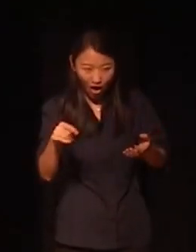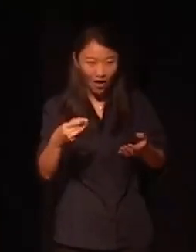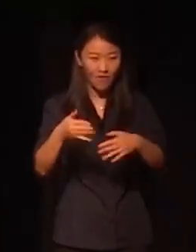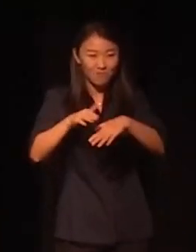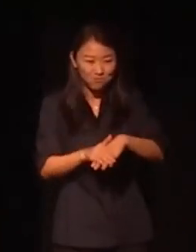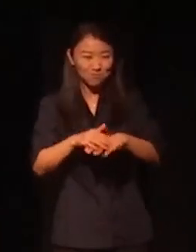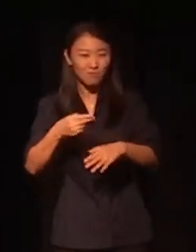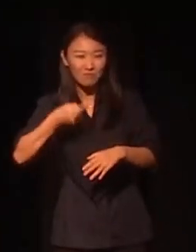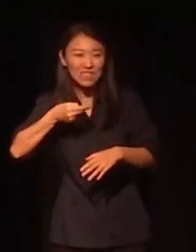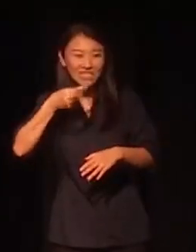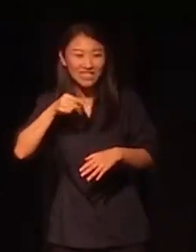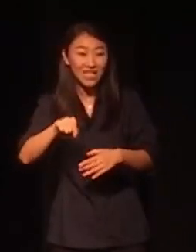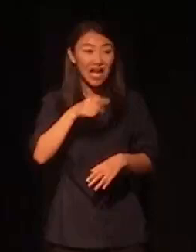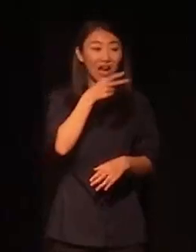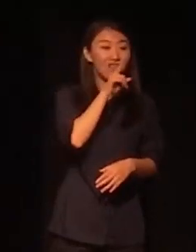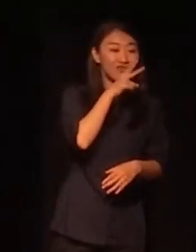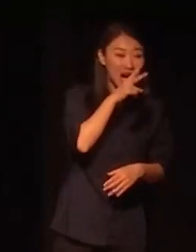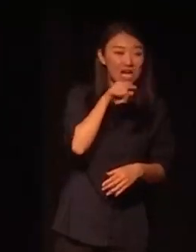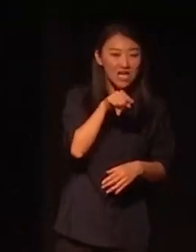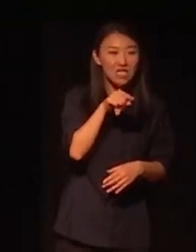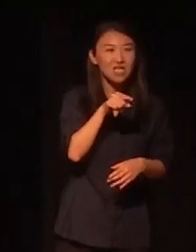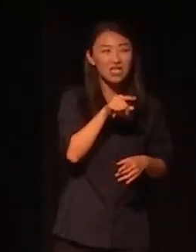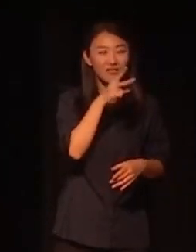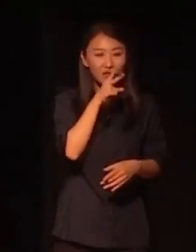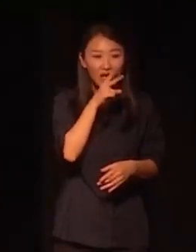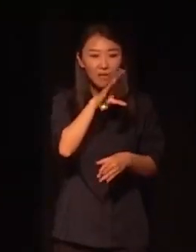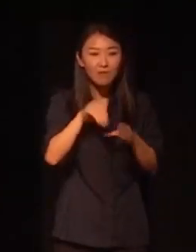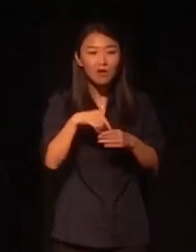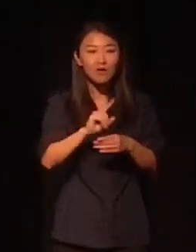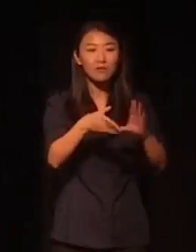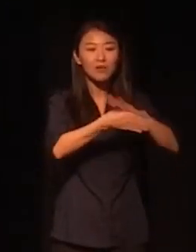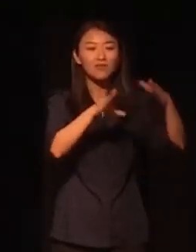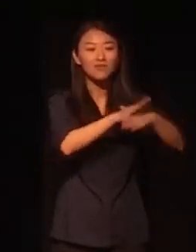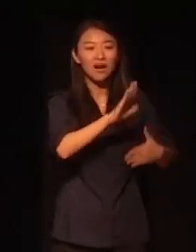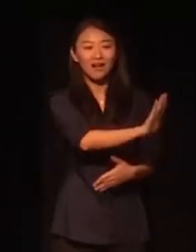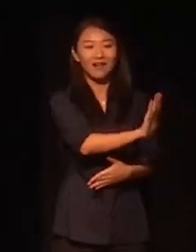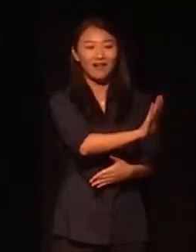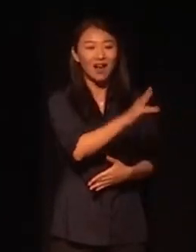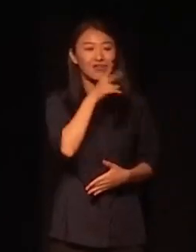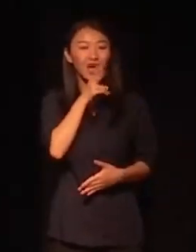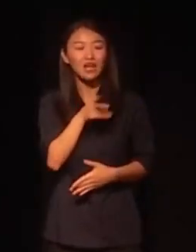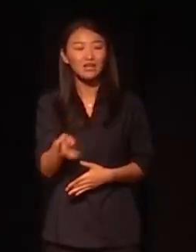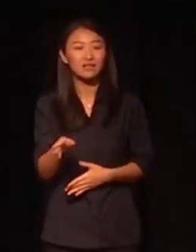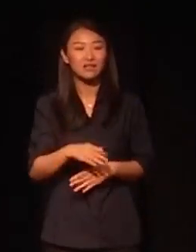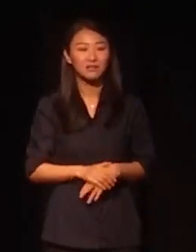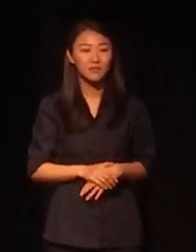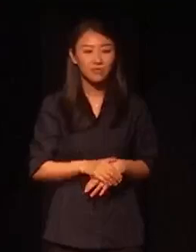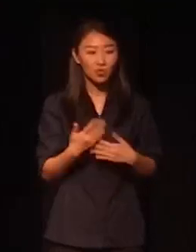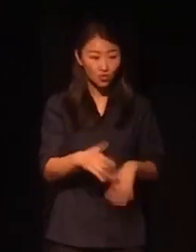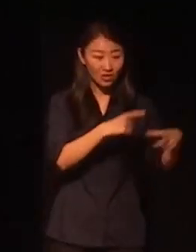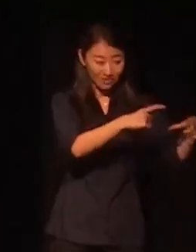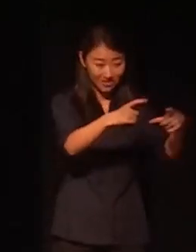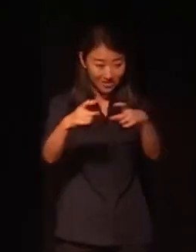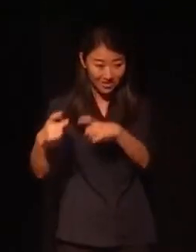translate what we call cultural aspect of dish names. Sometimes we have also dishes named